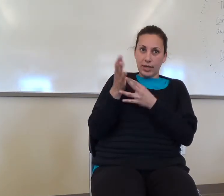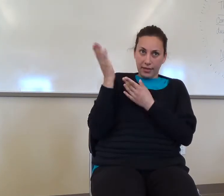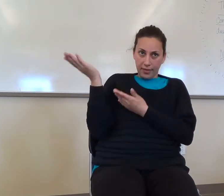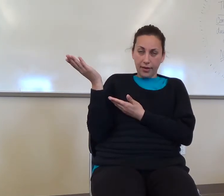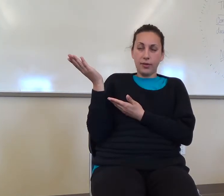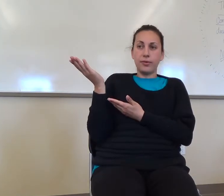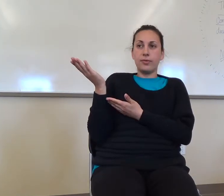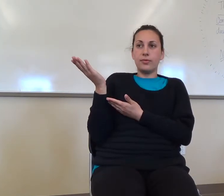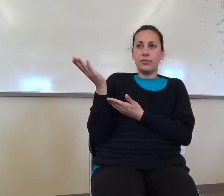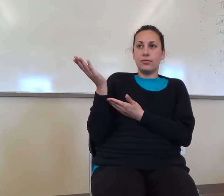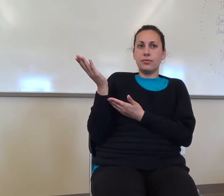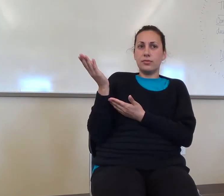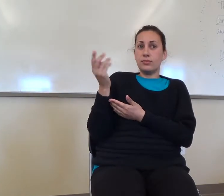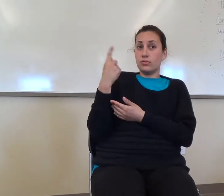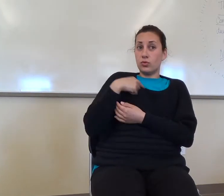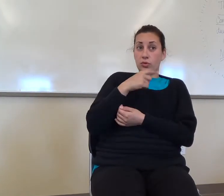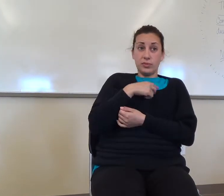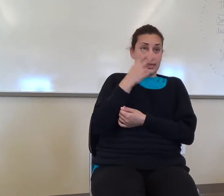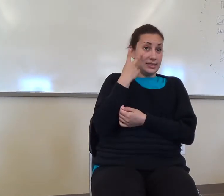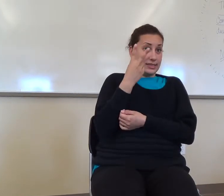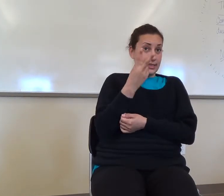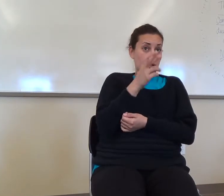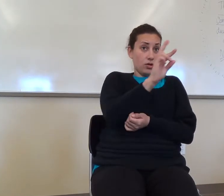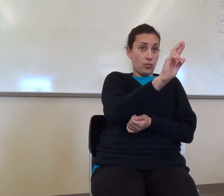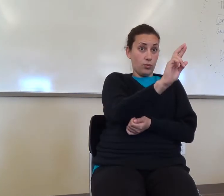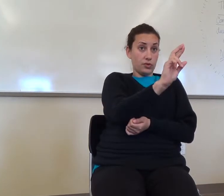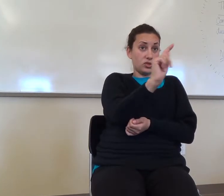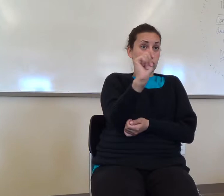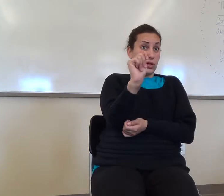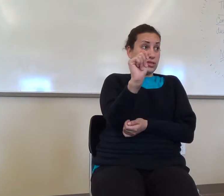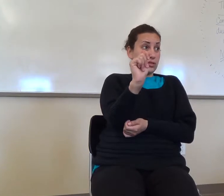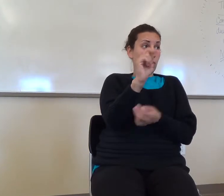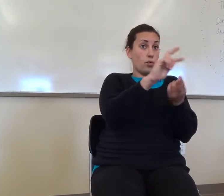Do we see a reversal transition?